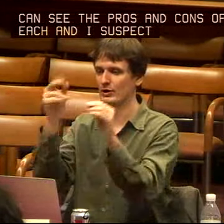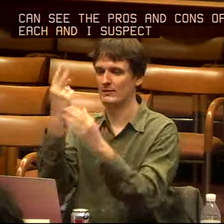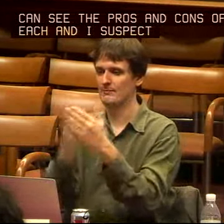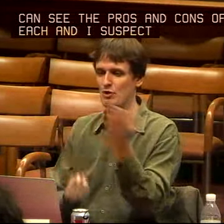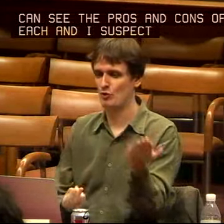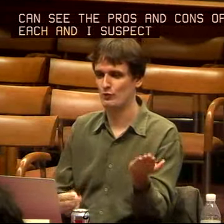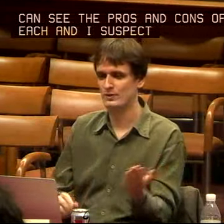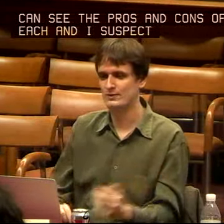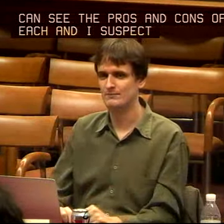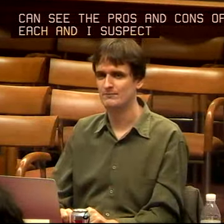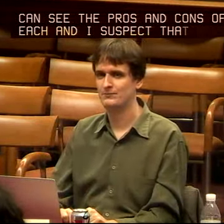solve.